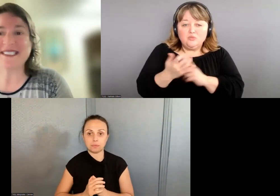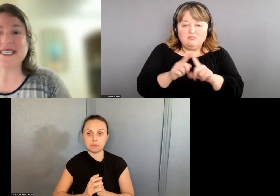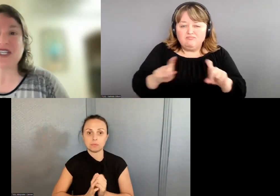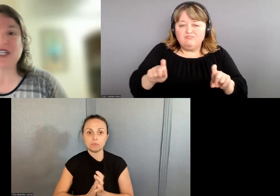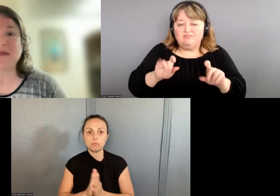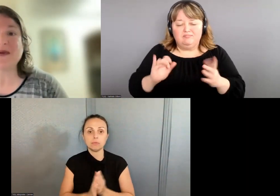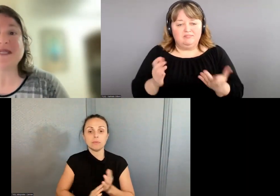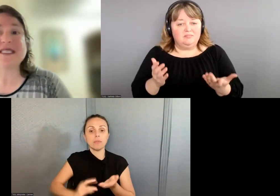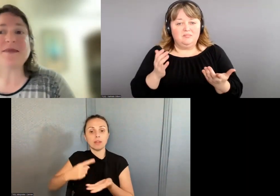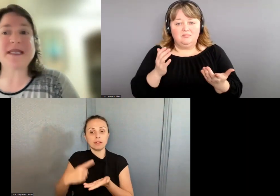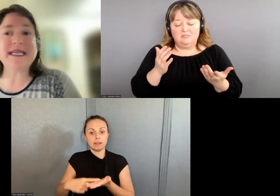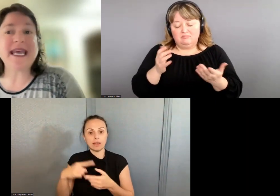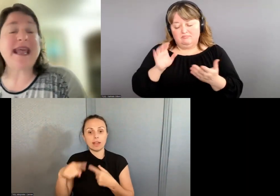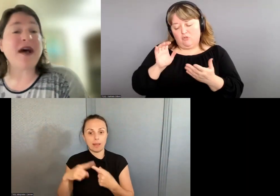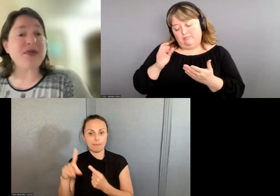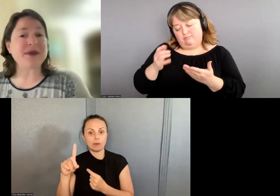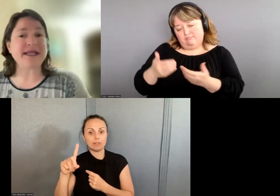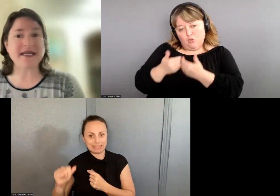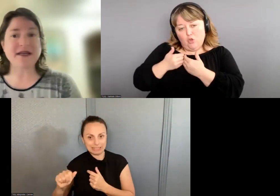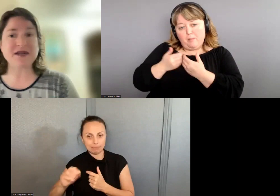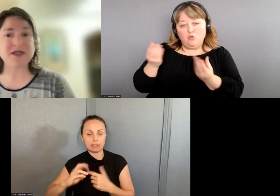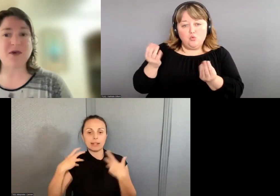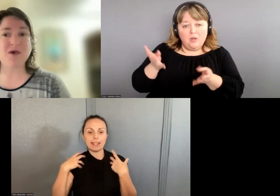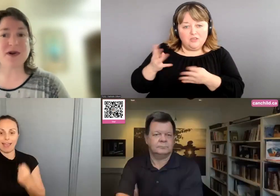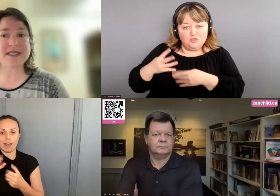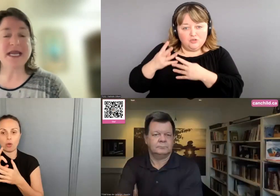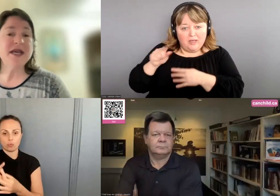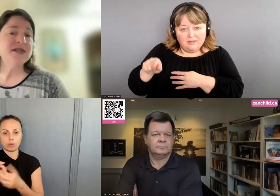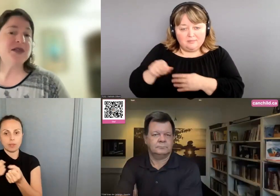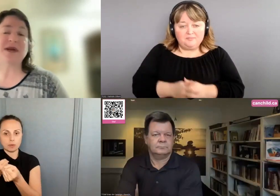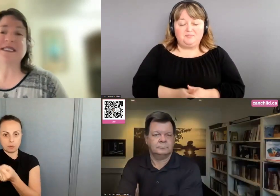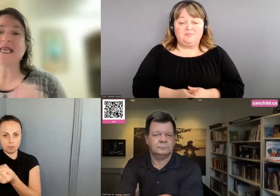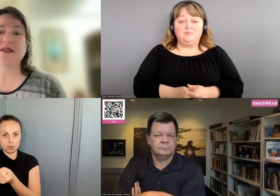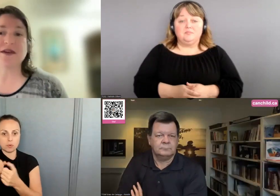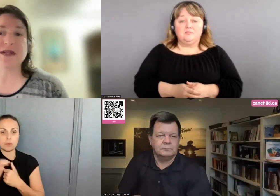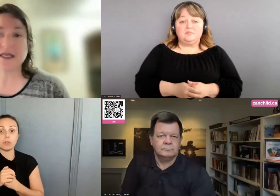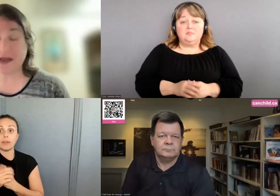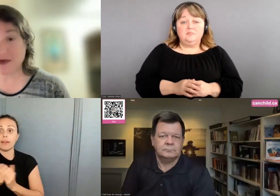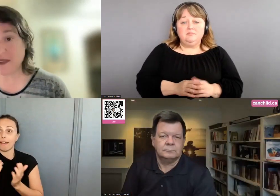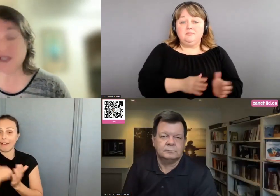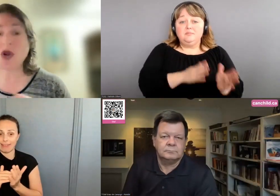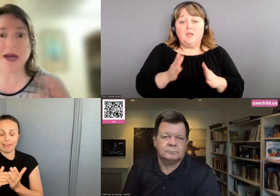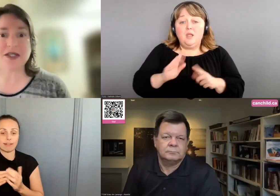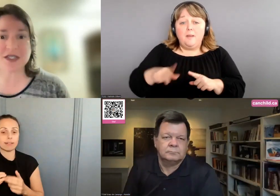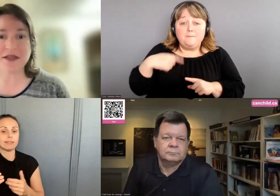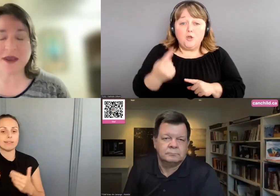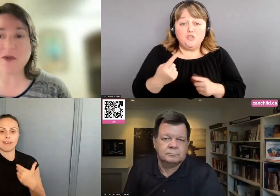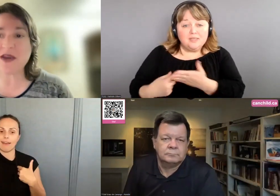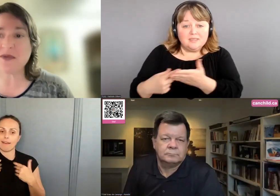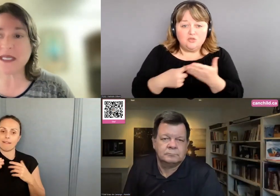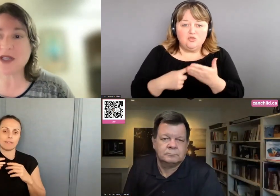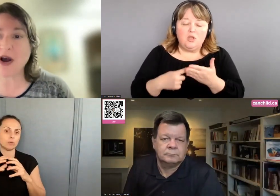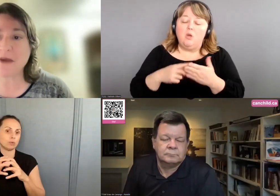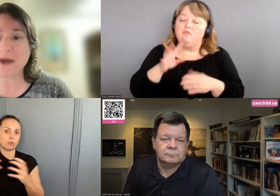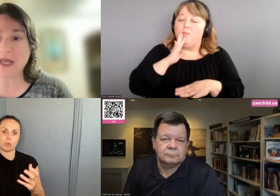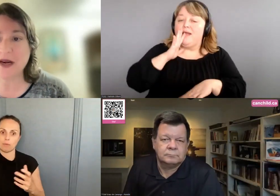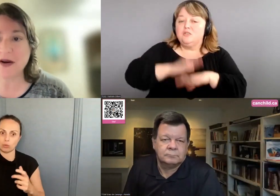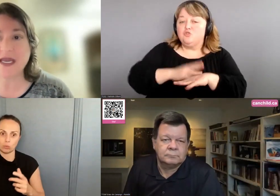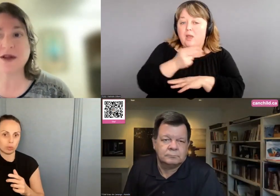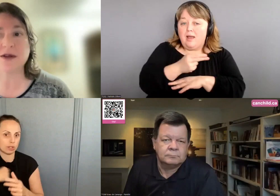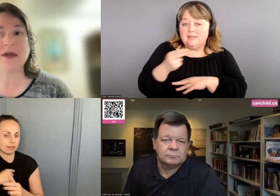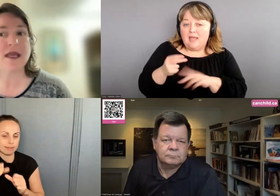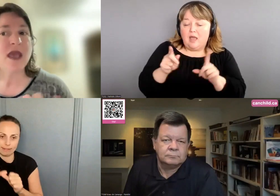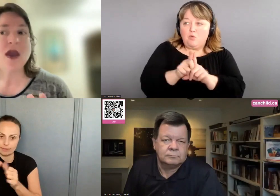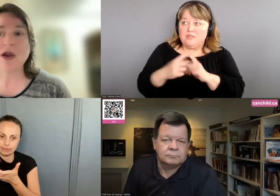a discussion about disability and health-related supports. So once again, there's so much that we could really talk about